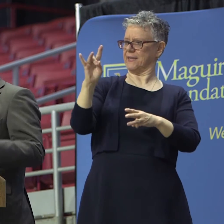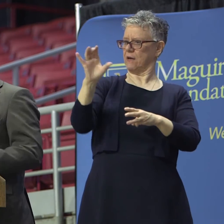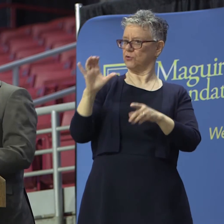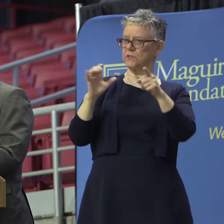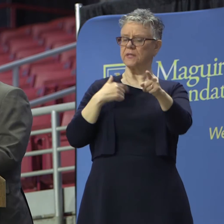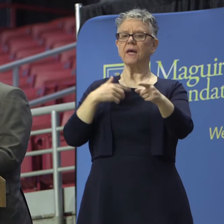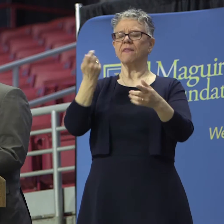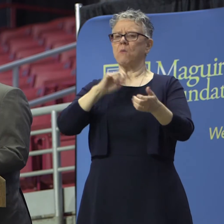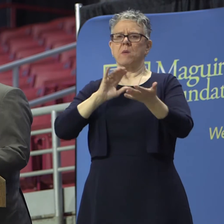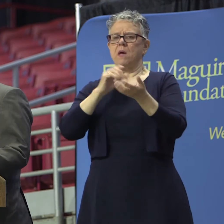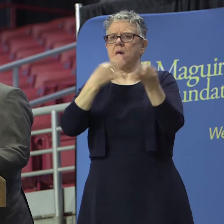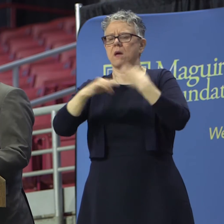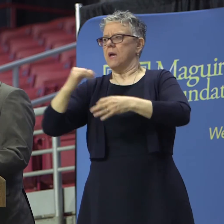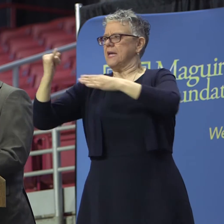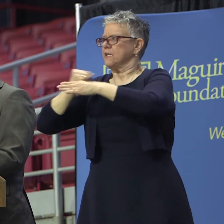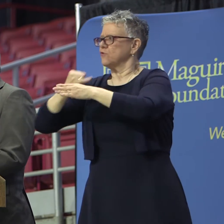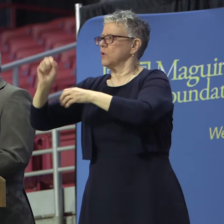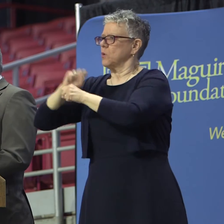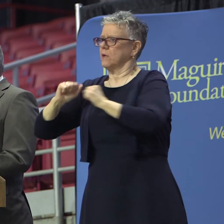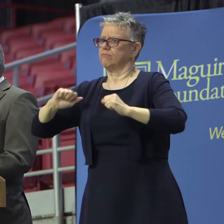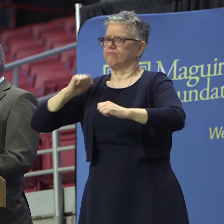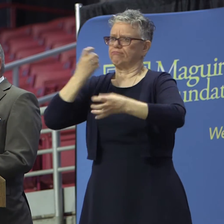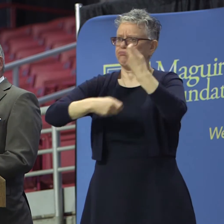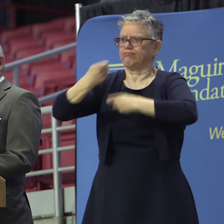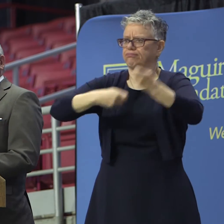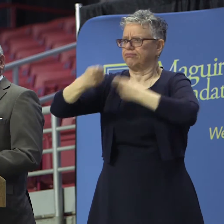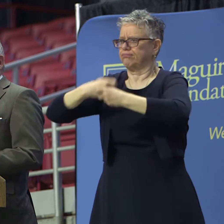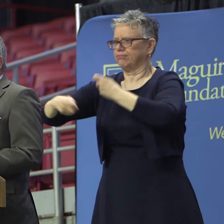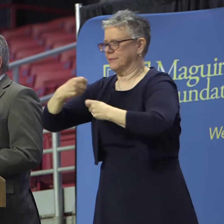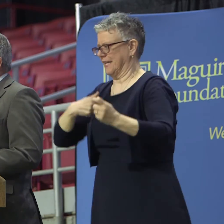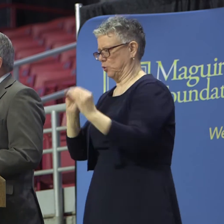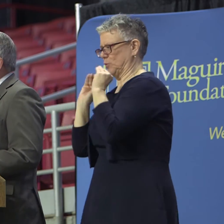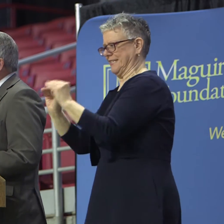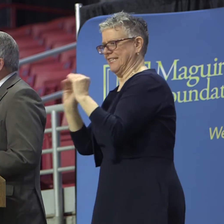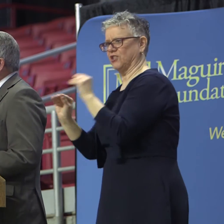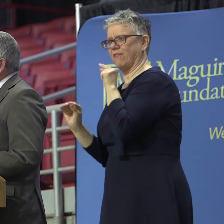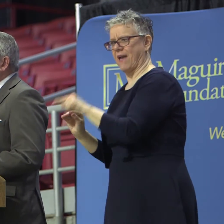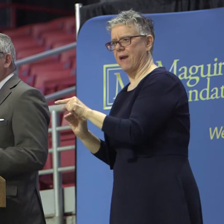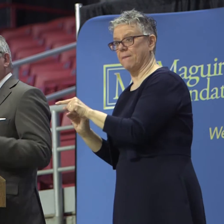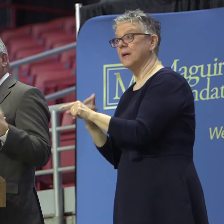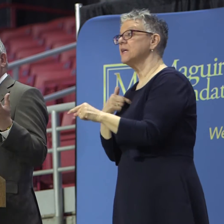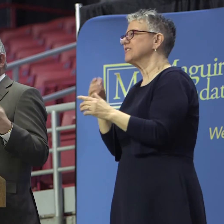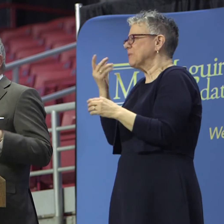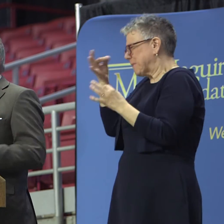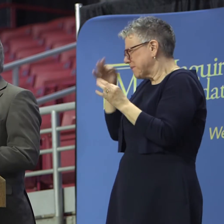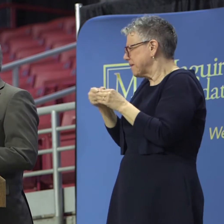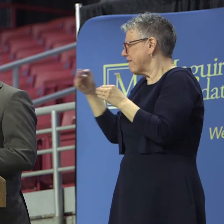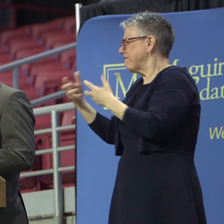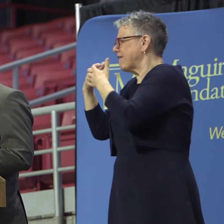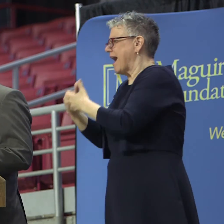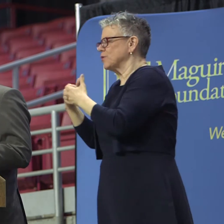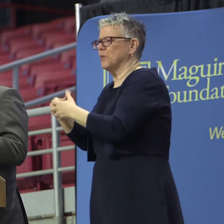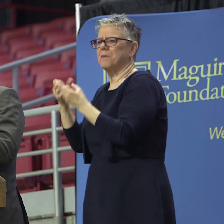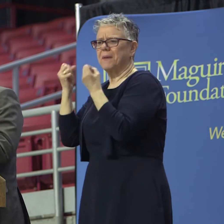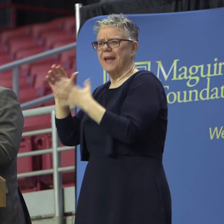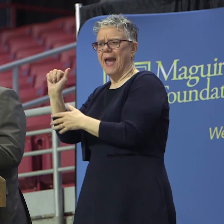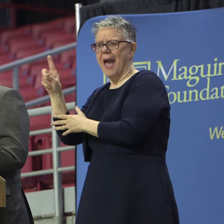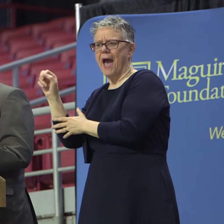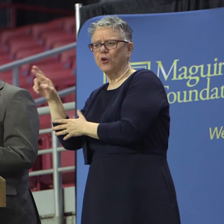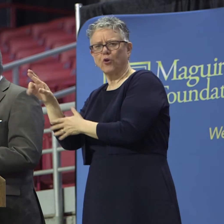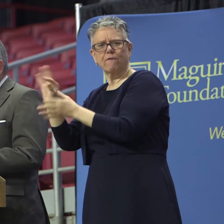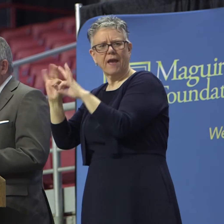being displaced by industrialization. Just east of here was the Stetson Hat Factory with innumerable hatters